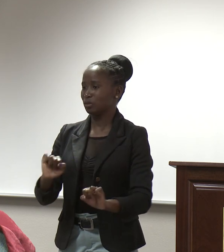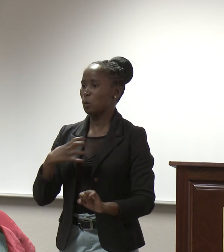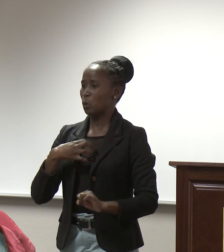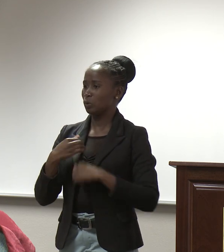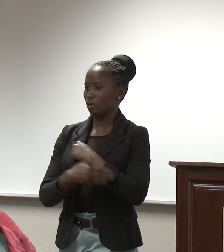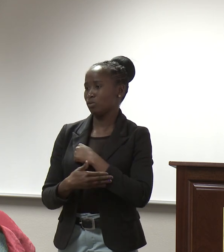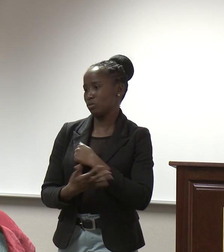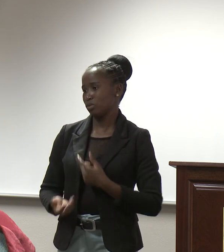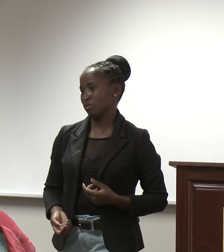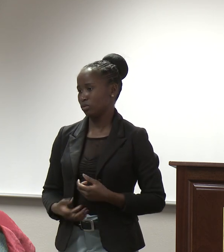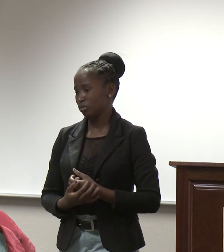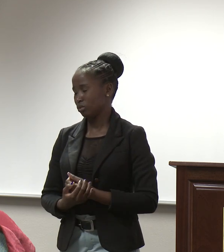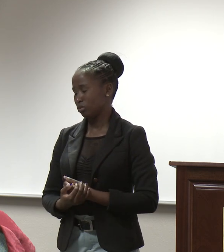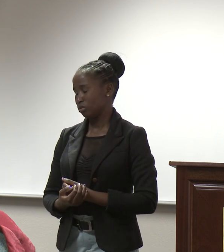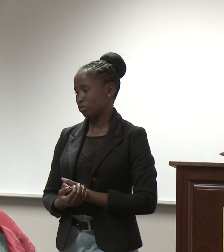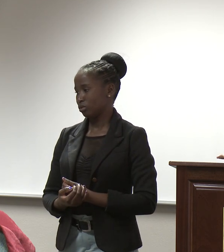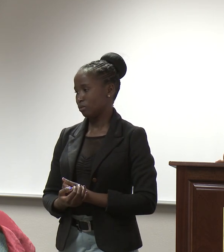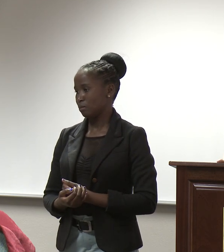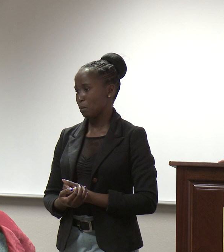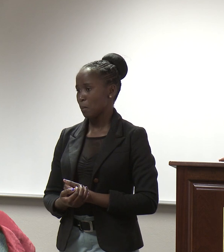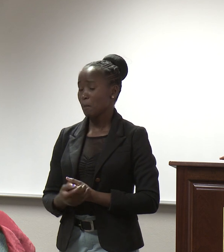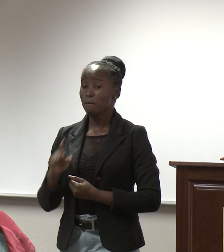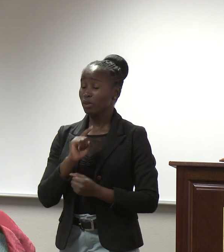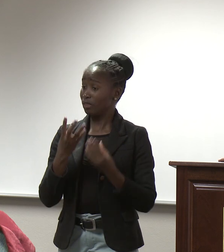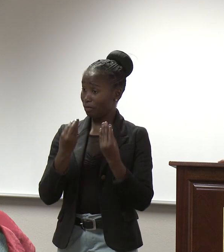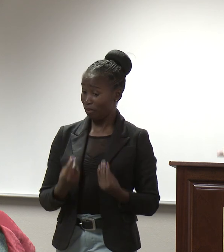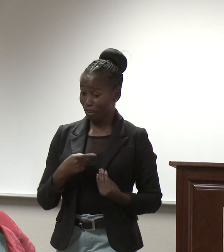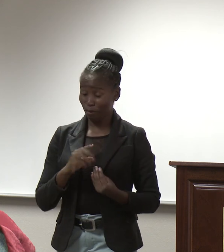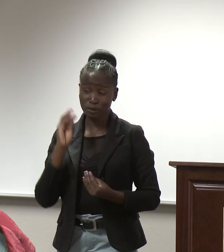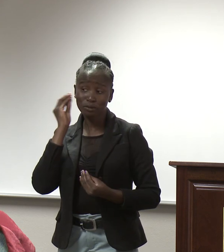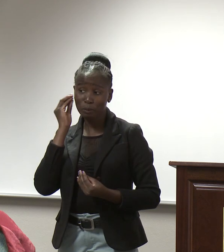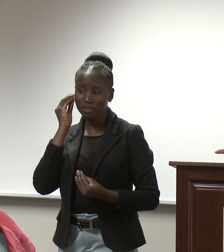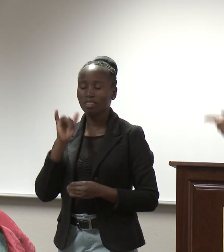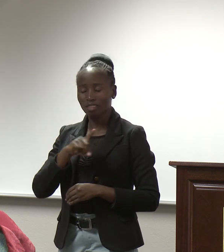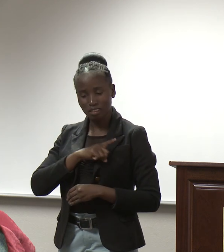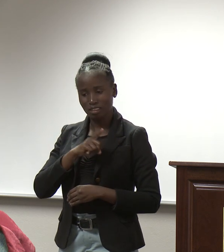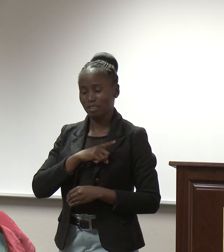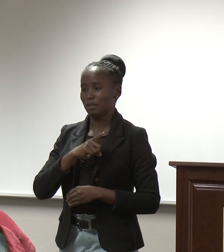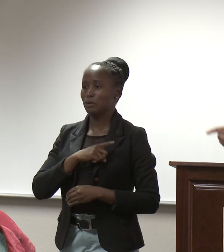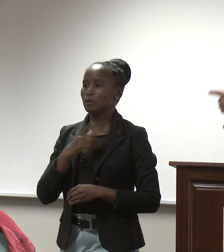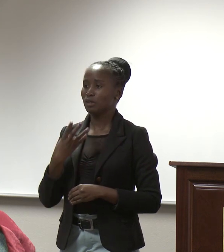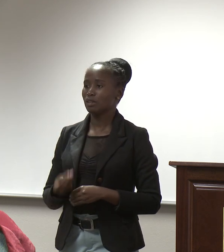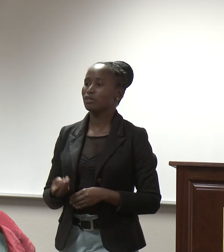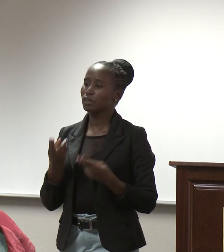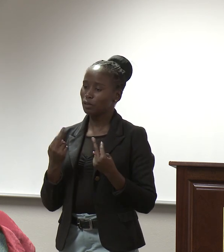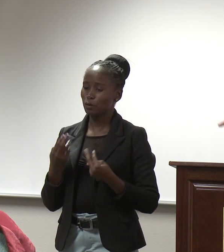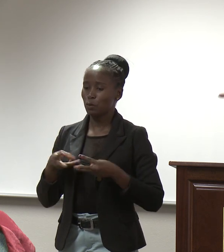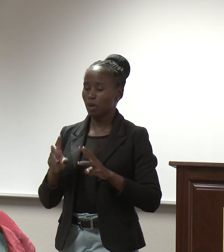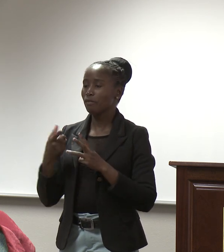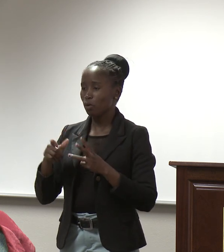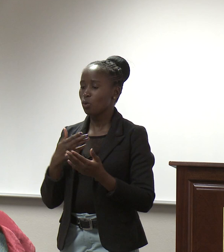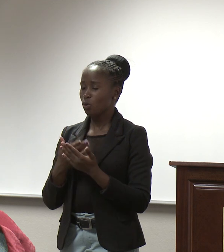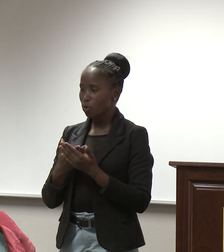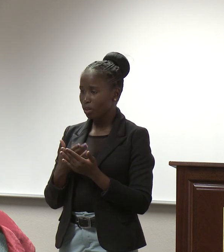know about figures. And the figures are the information. That's why it's the new wave of recolonization that's coming